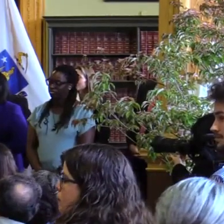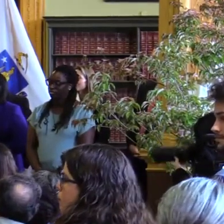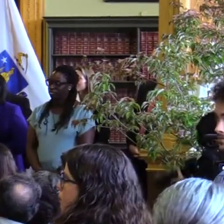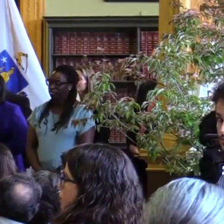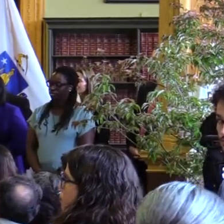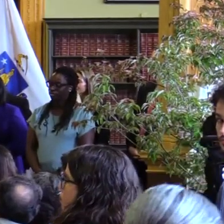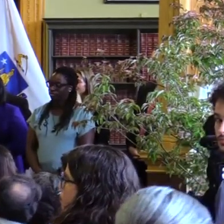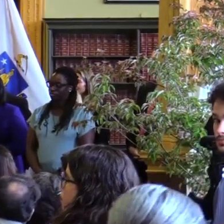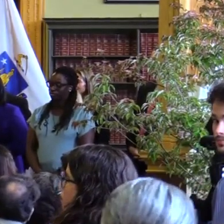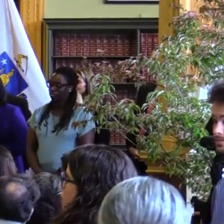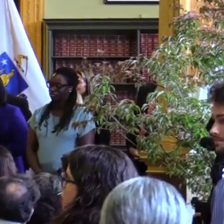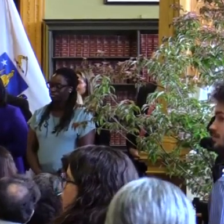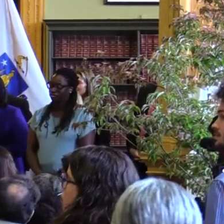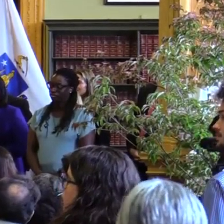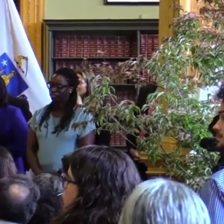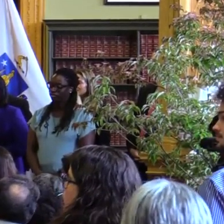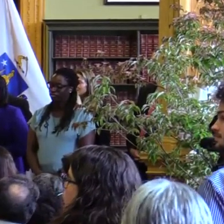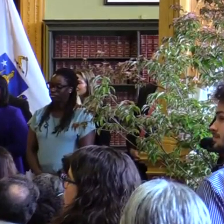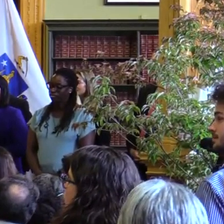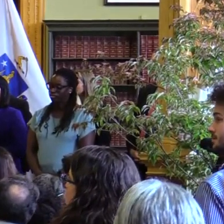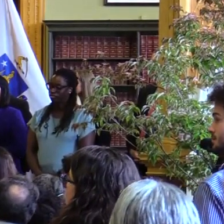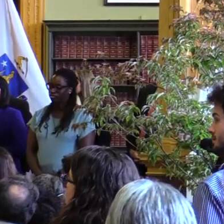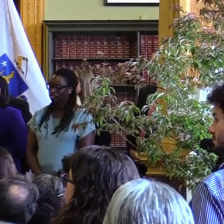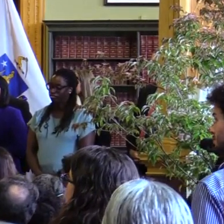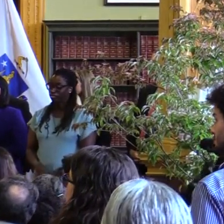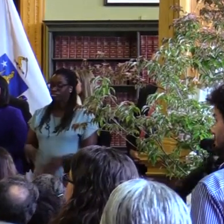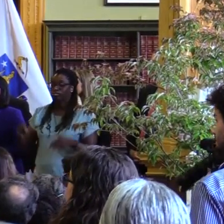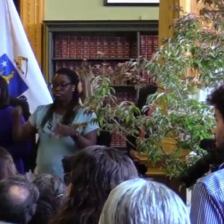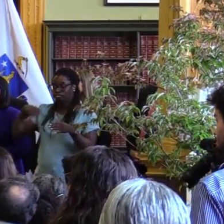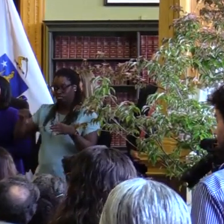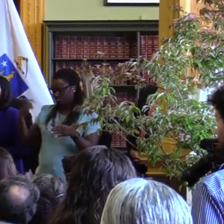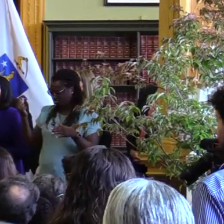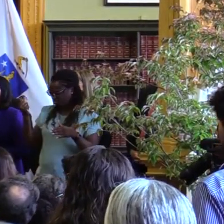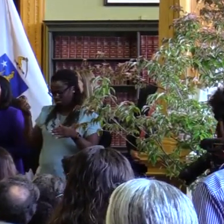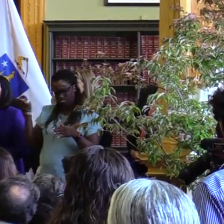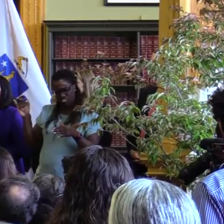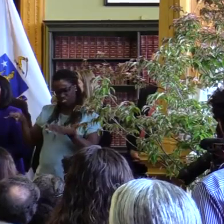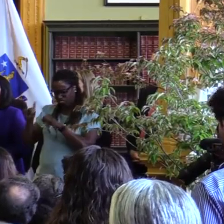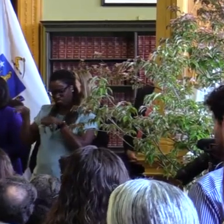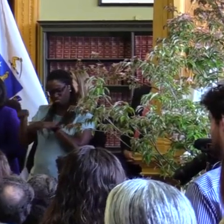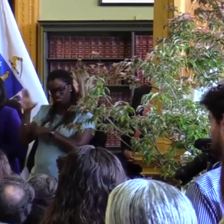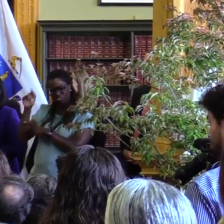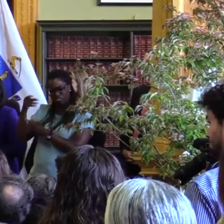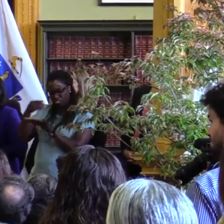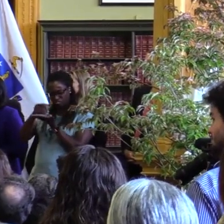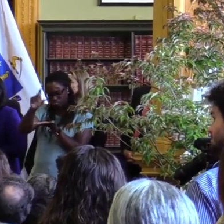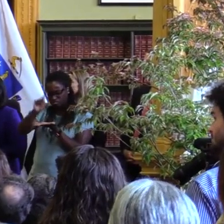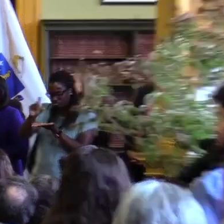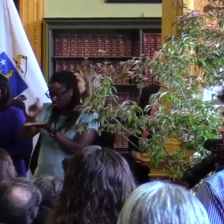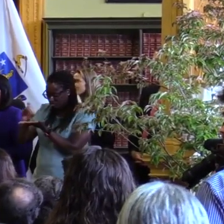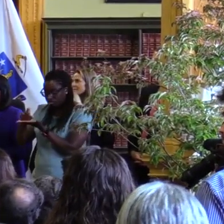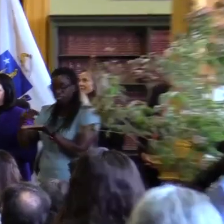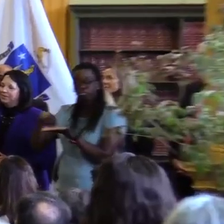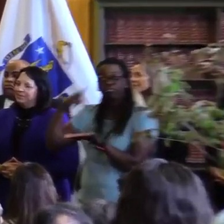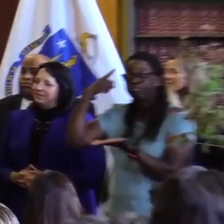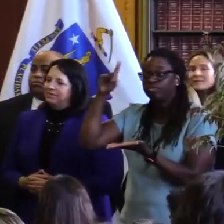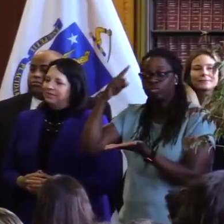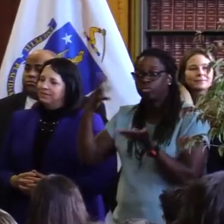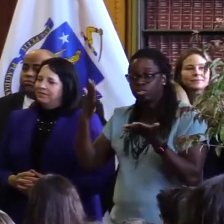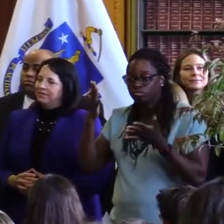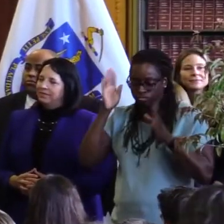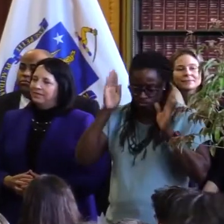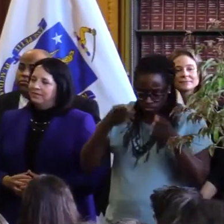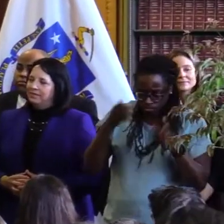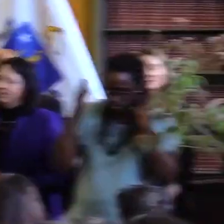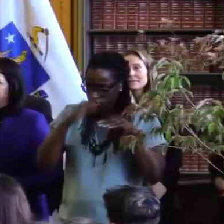The Climate Bank is a financial engine for cutting emissions and improving health, equity, and financial security in our communities.